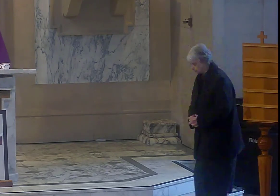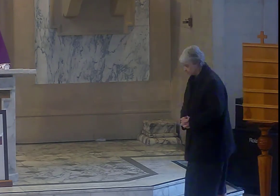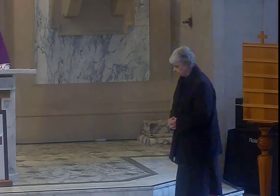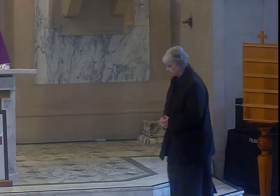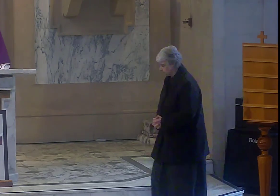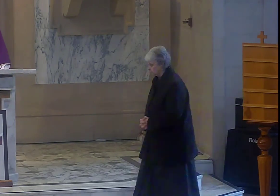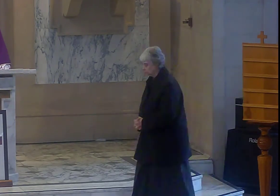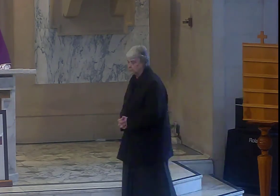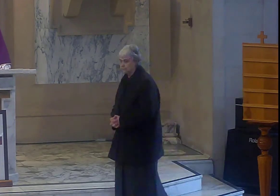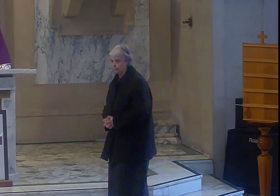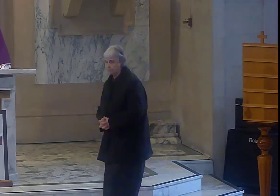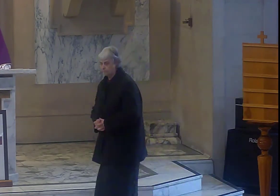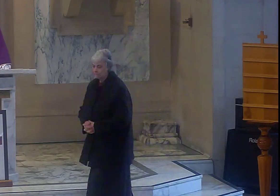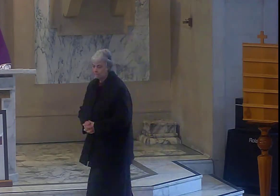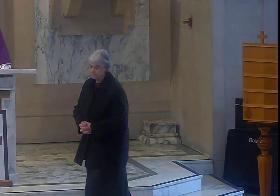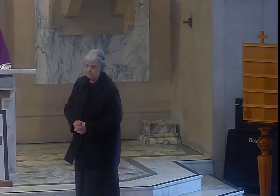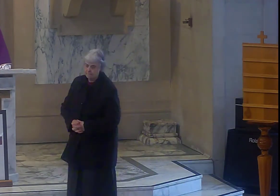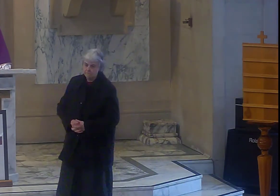amen